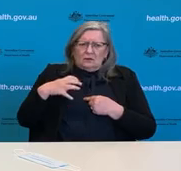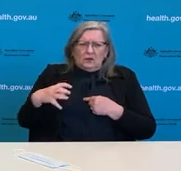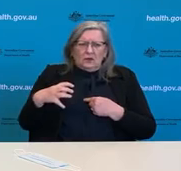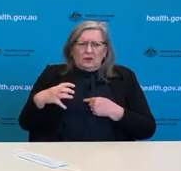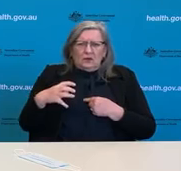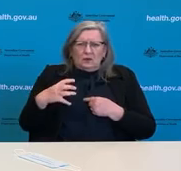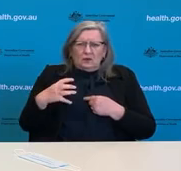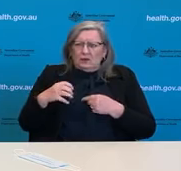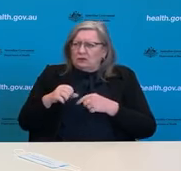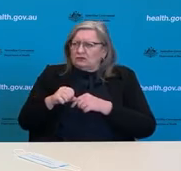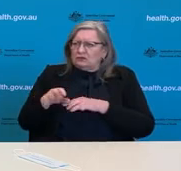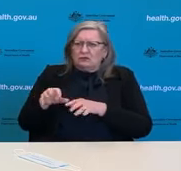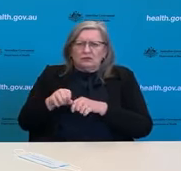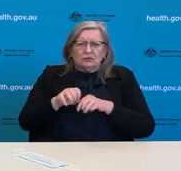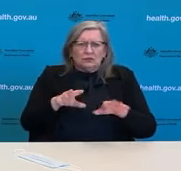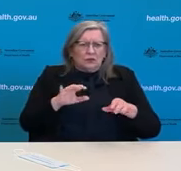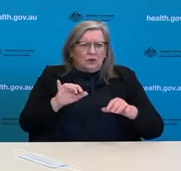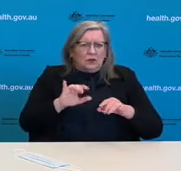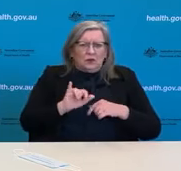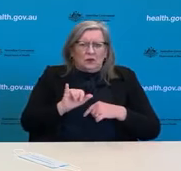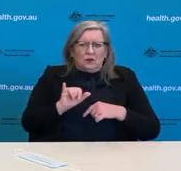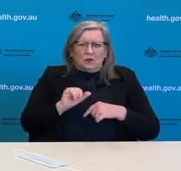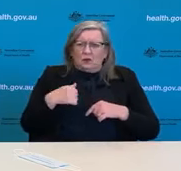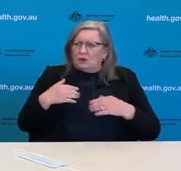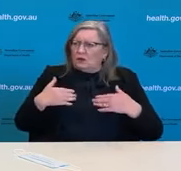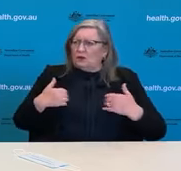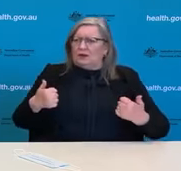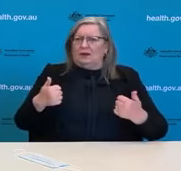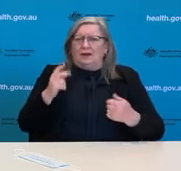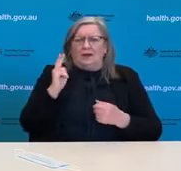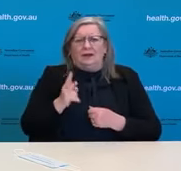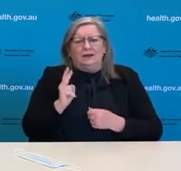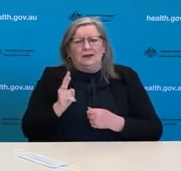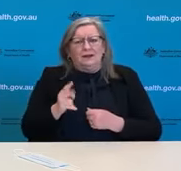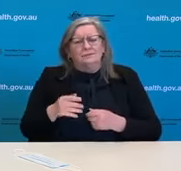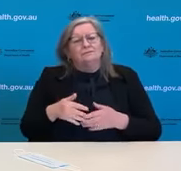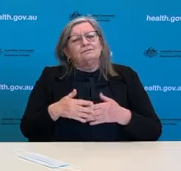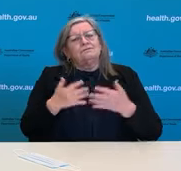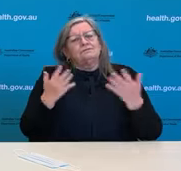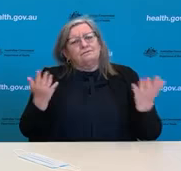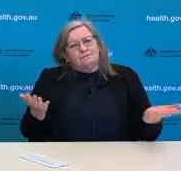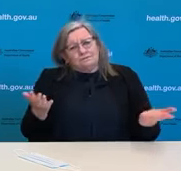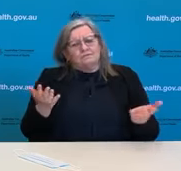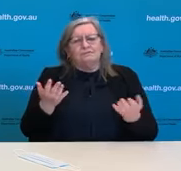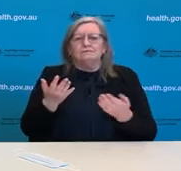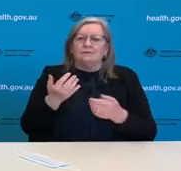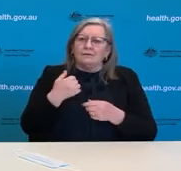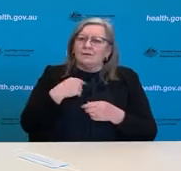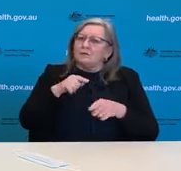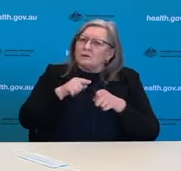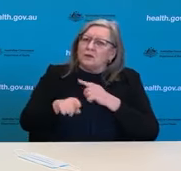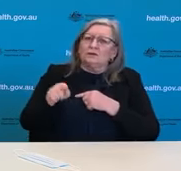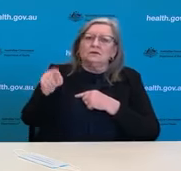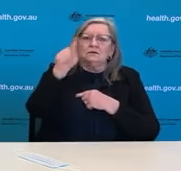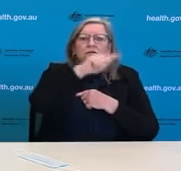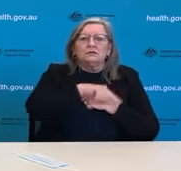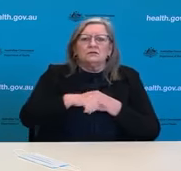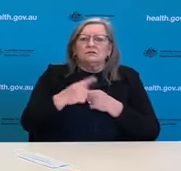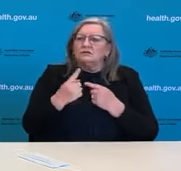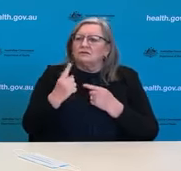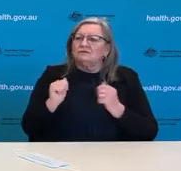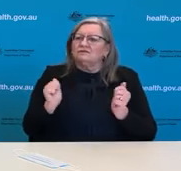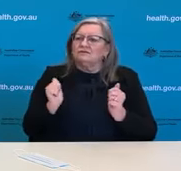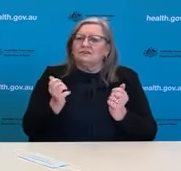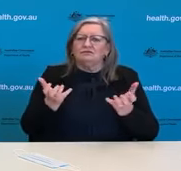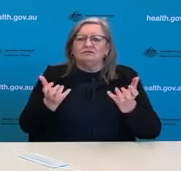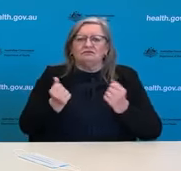the virus? The majority of people with COVID-19 have mild or moderate symptoms.